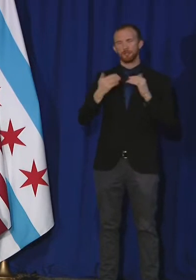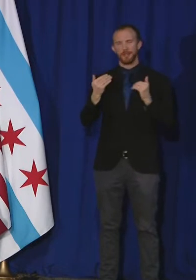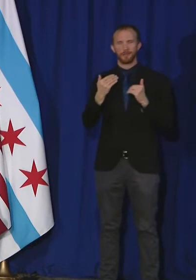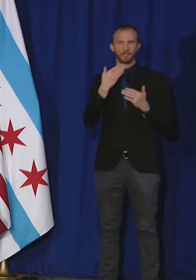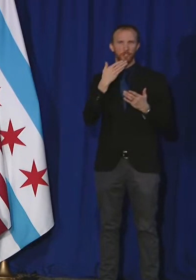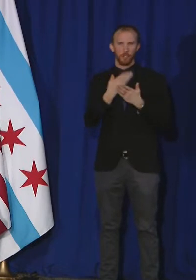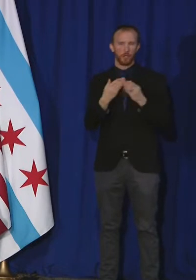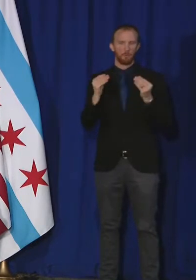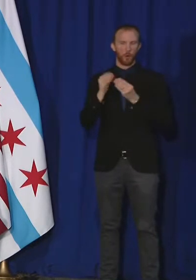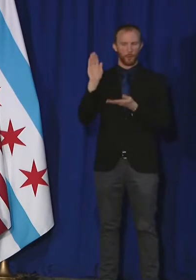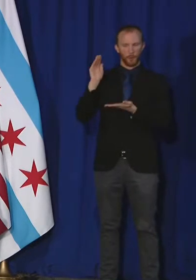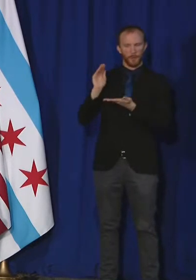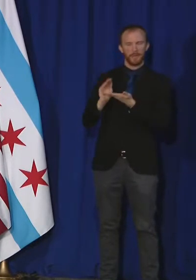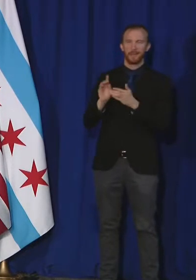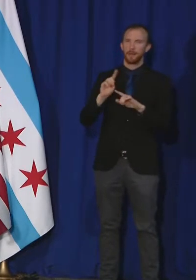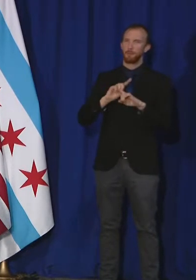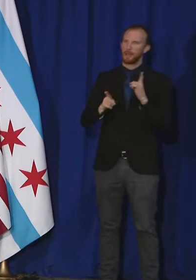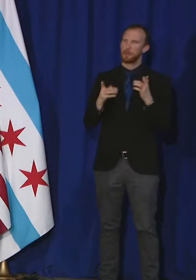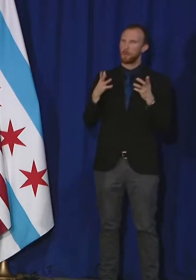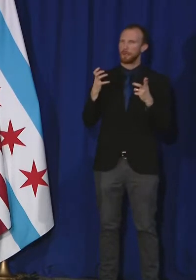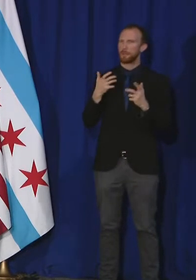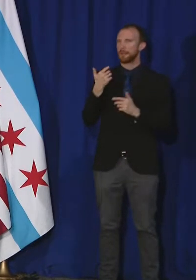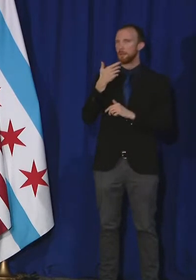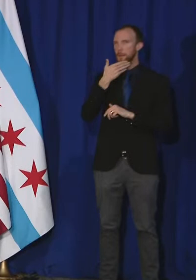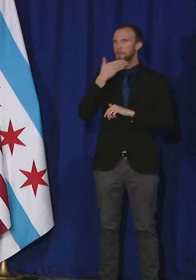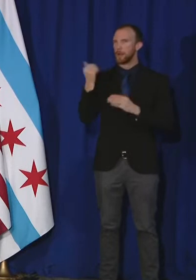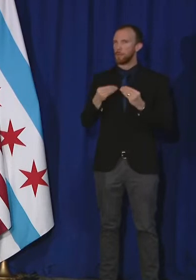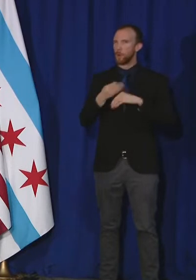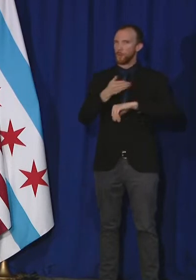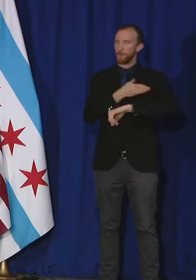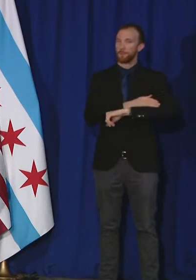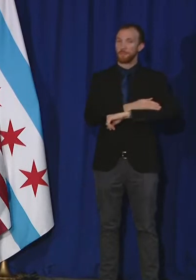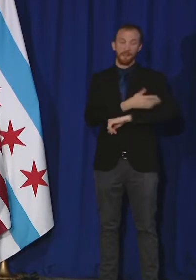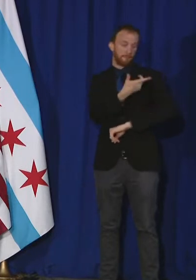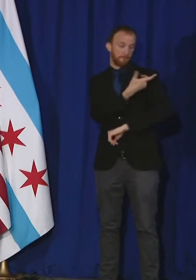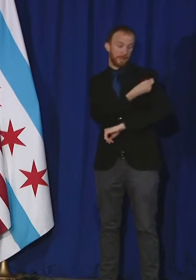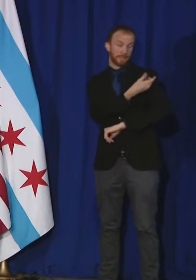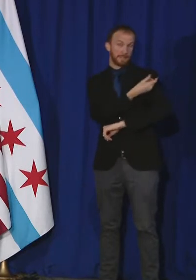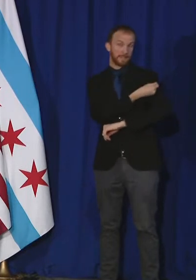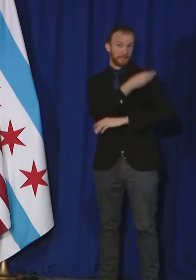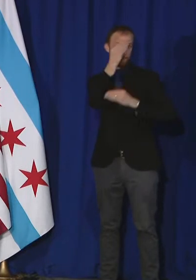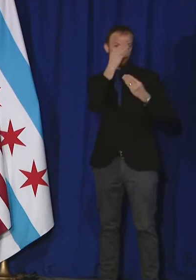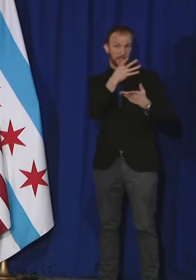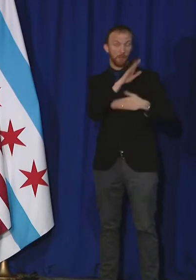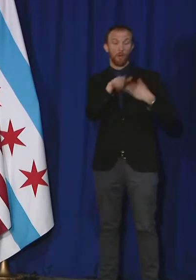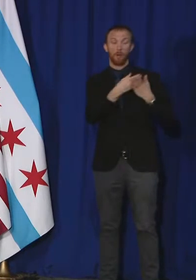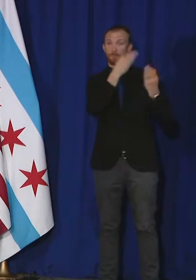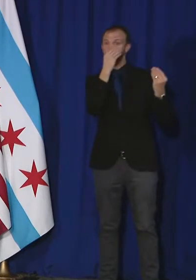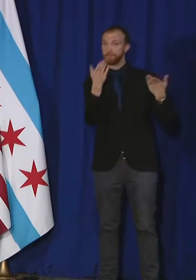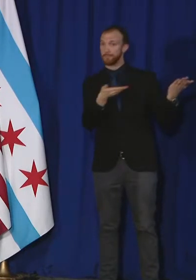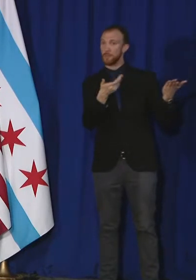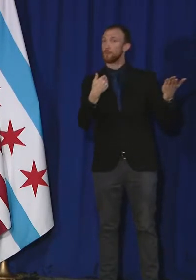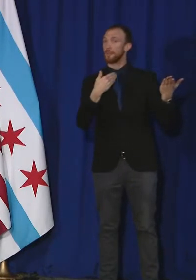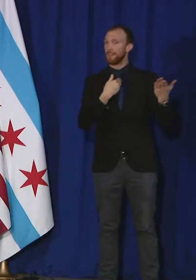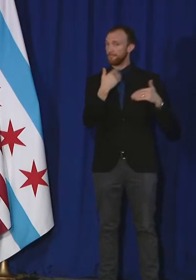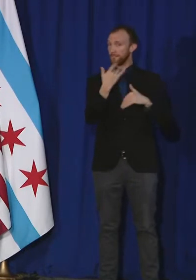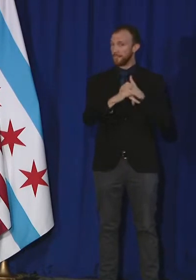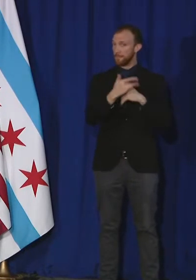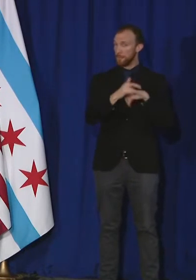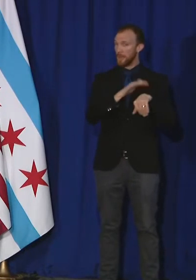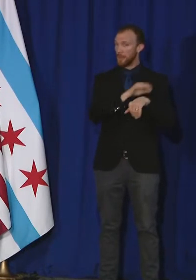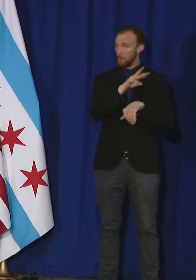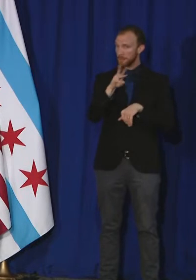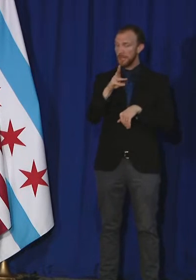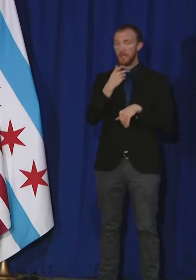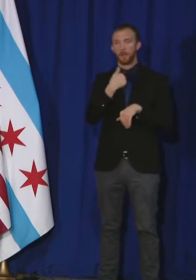still not to where we'd like to be. Then let's do a vaccine update. All of this data is available on the website. We continue to